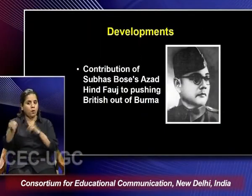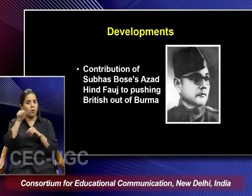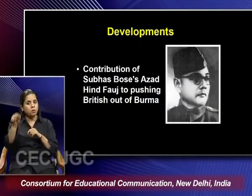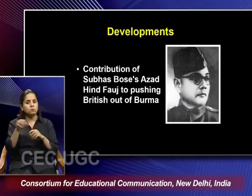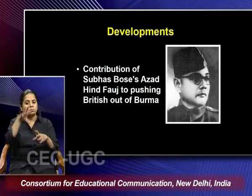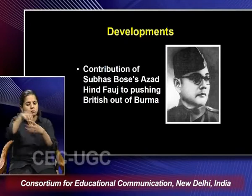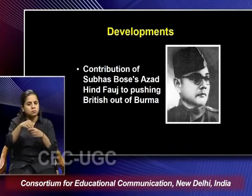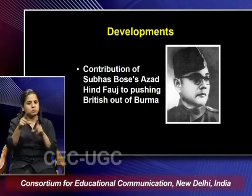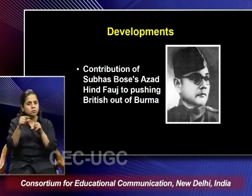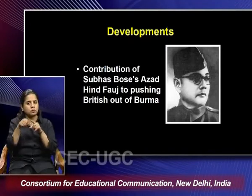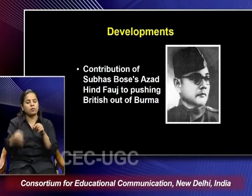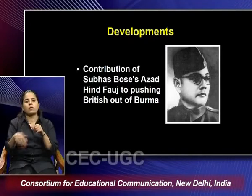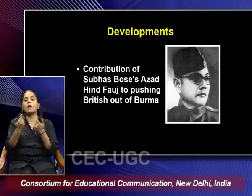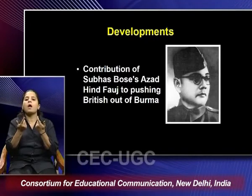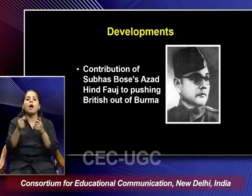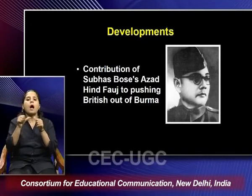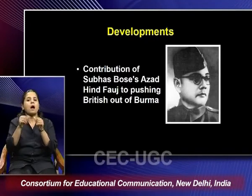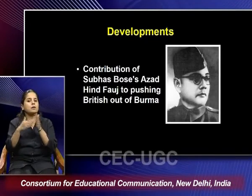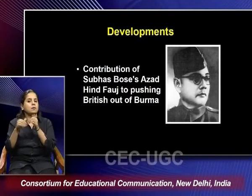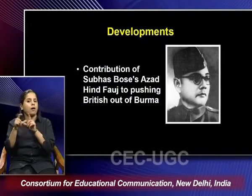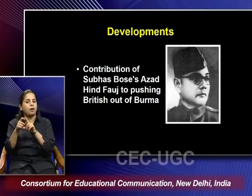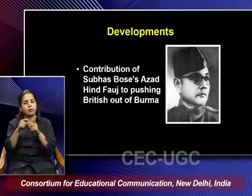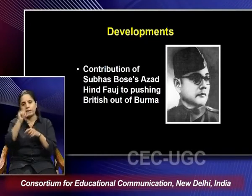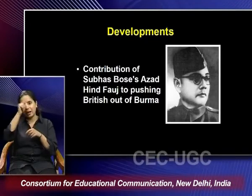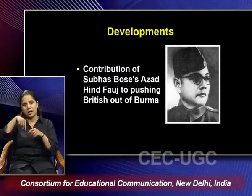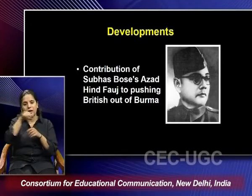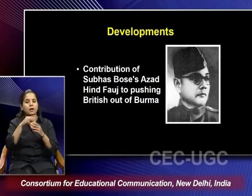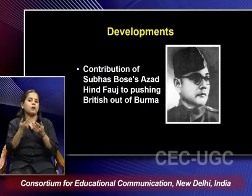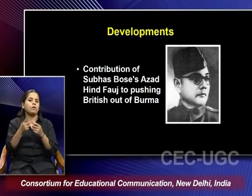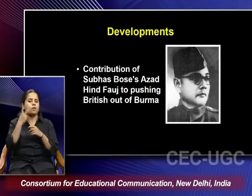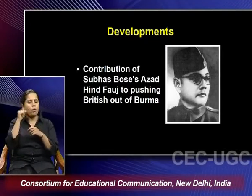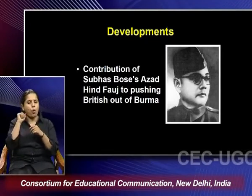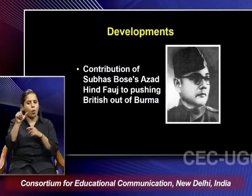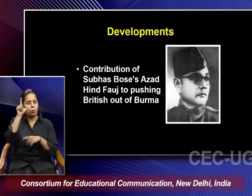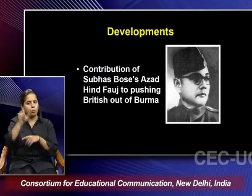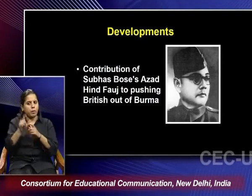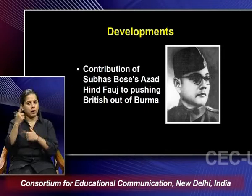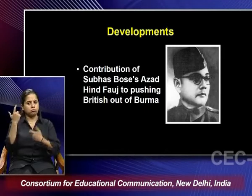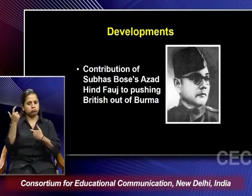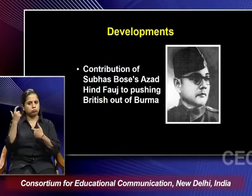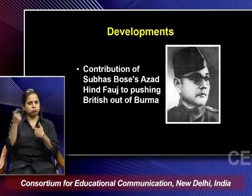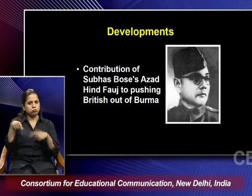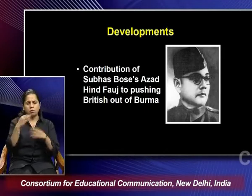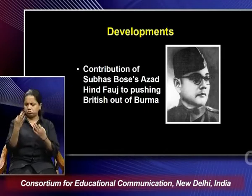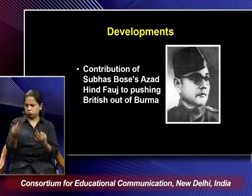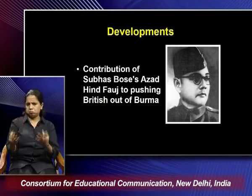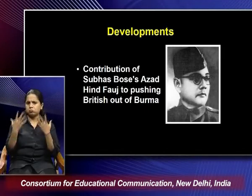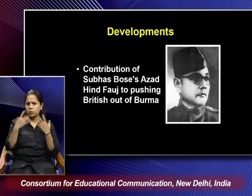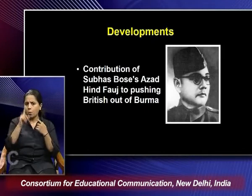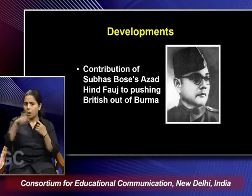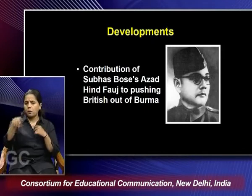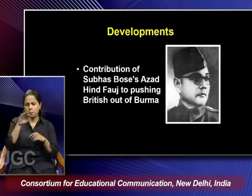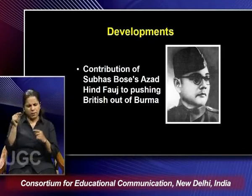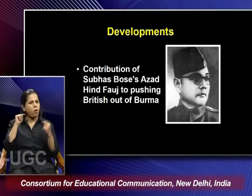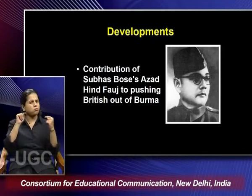Hind Fauj, and it was also very exemplary. And at one point of time, it was also being